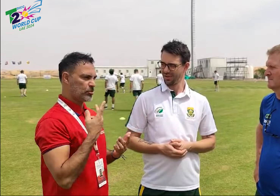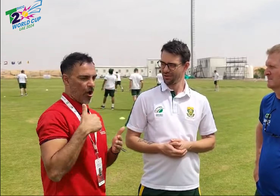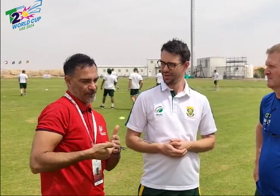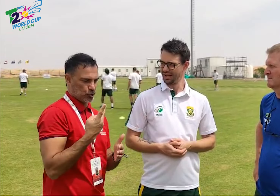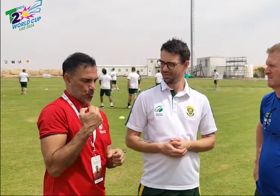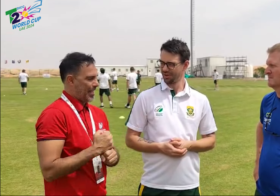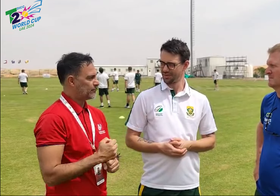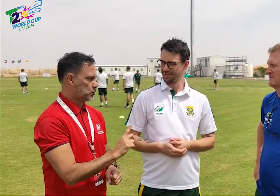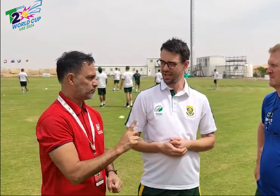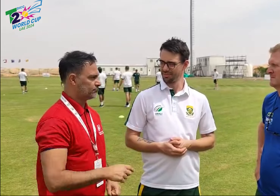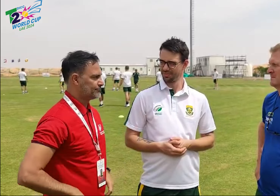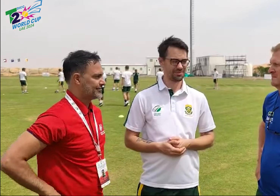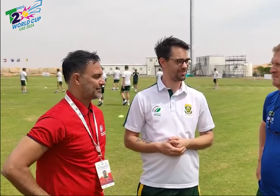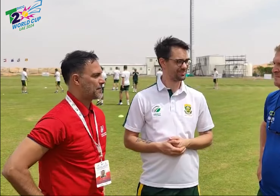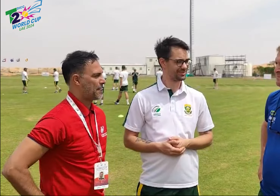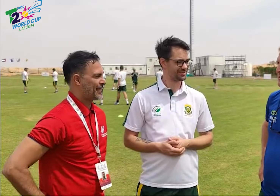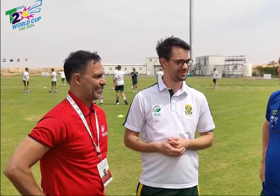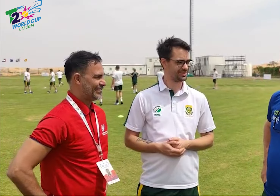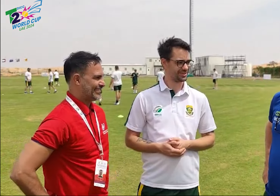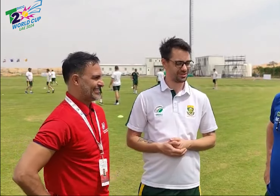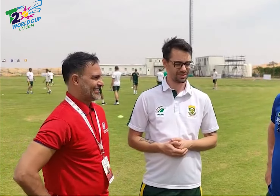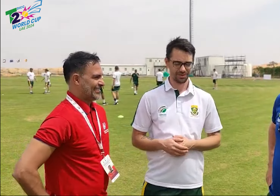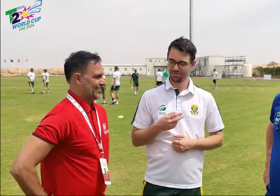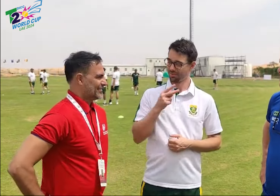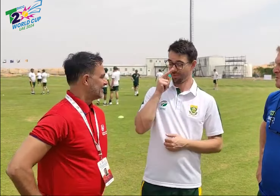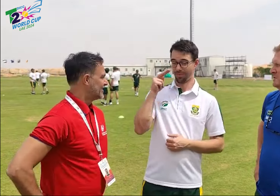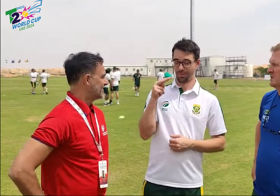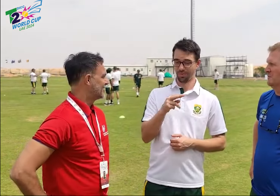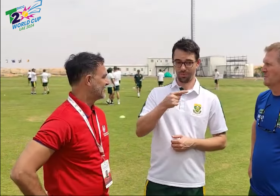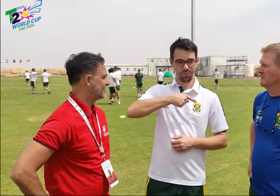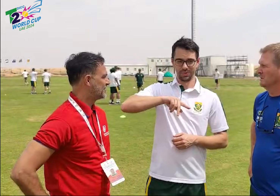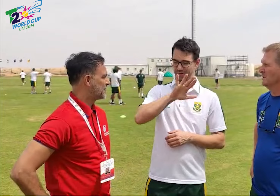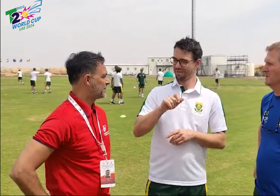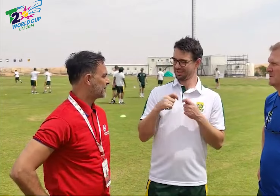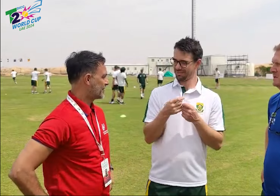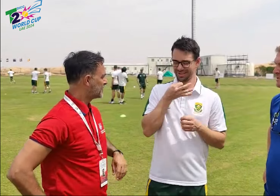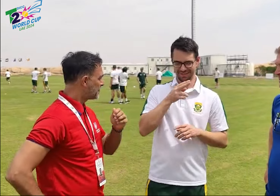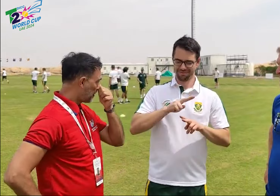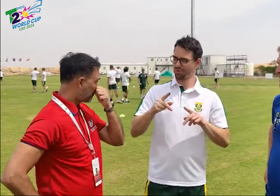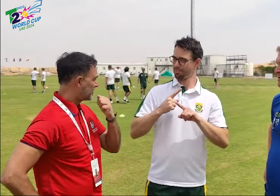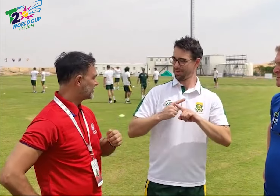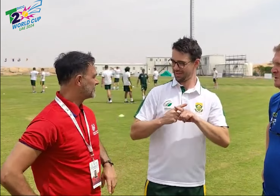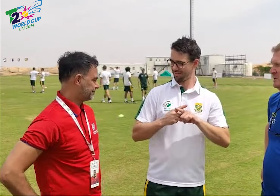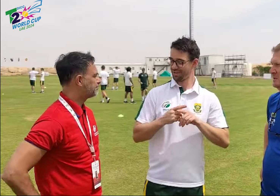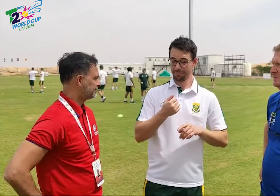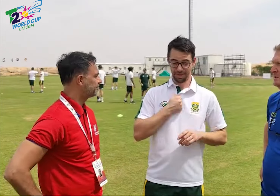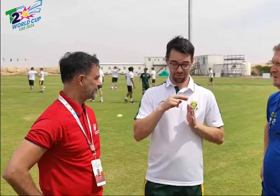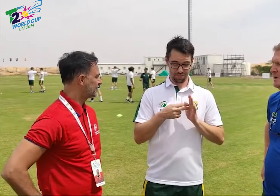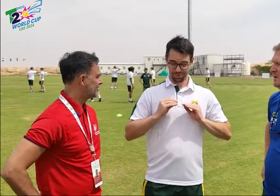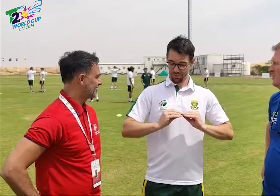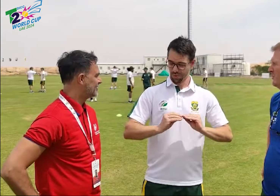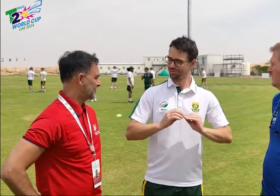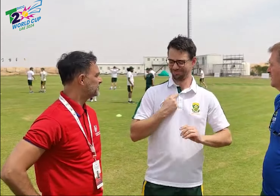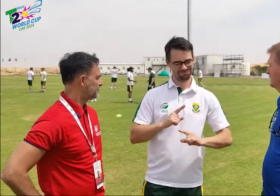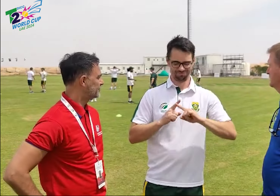So how are you feeling after two games? Because we are very positive in this stage, here, the coach especially.